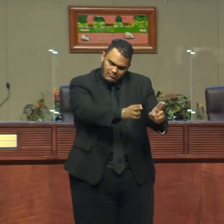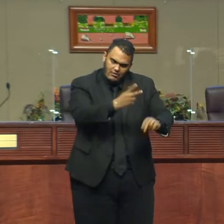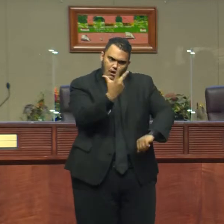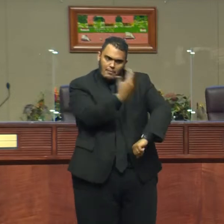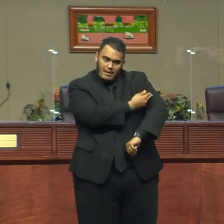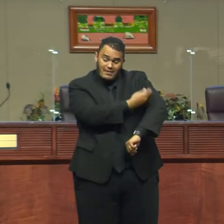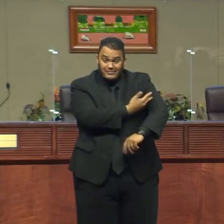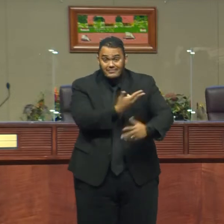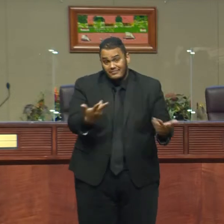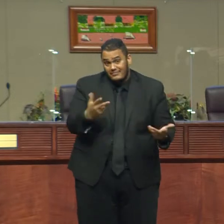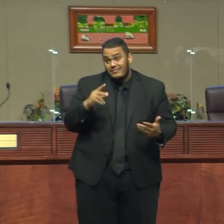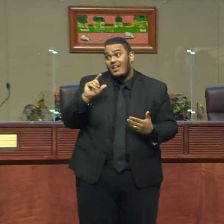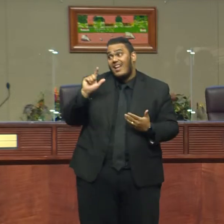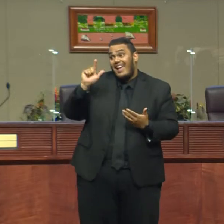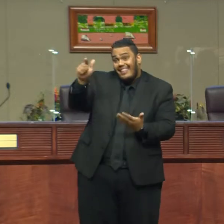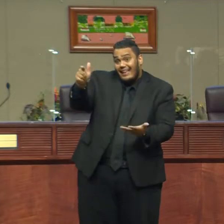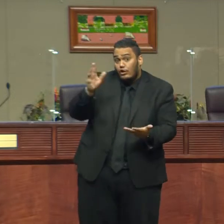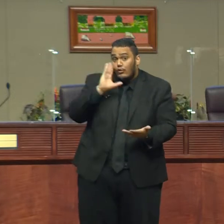hundreds.